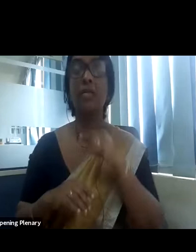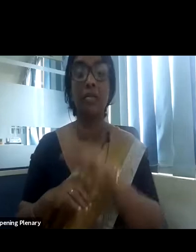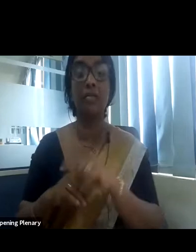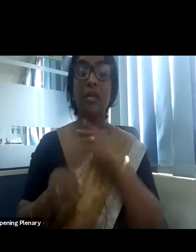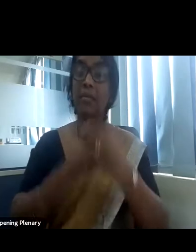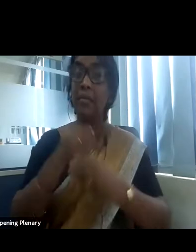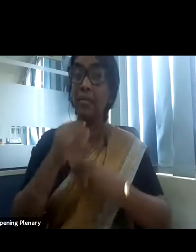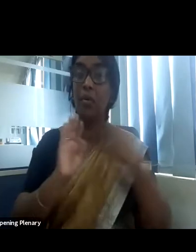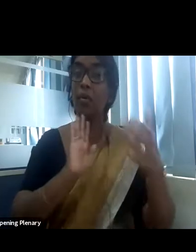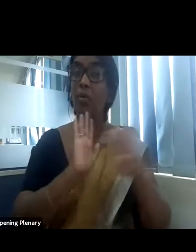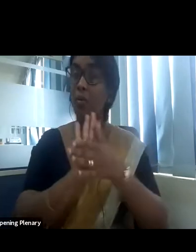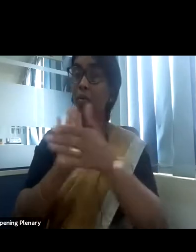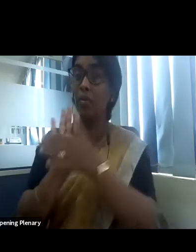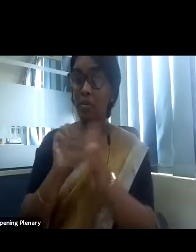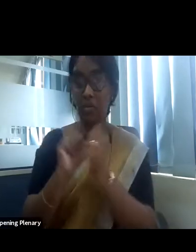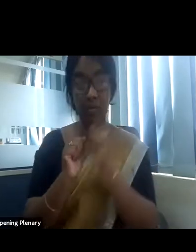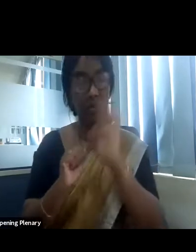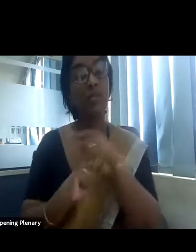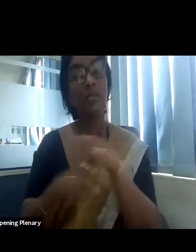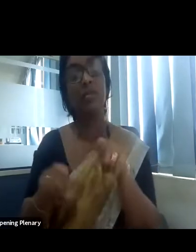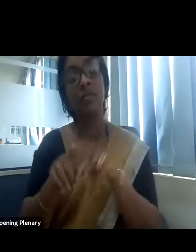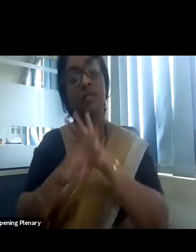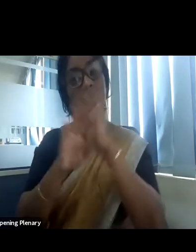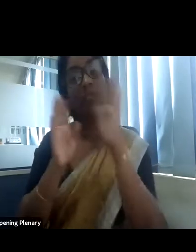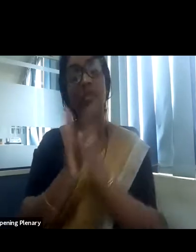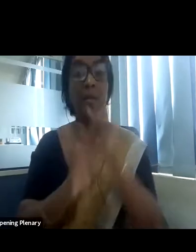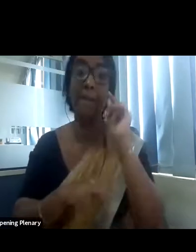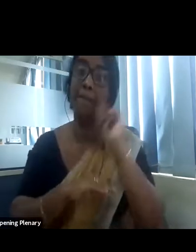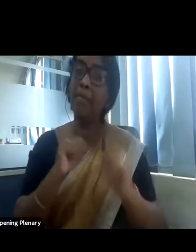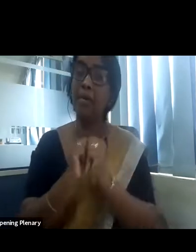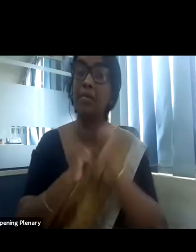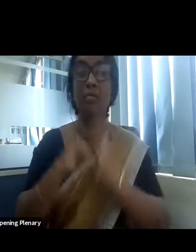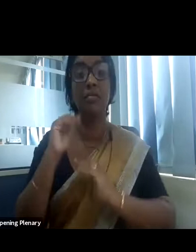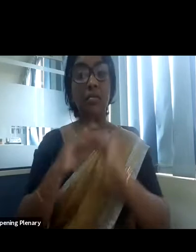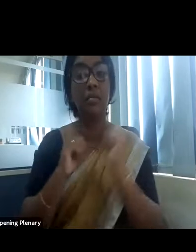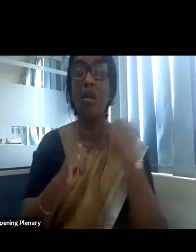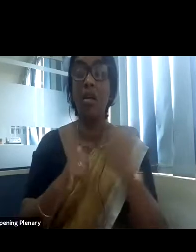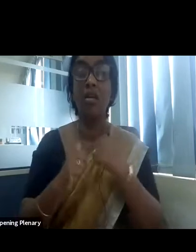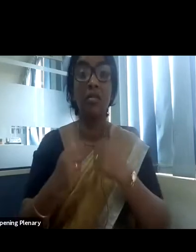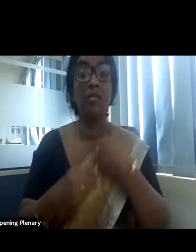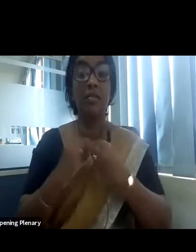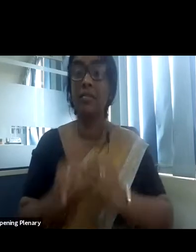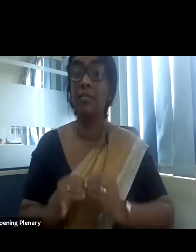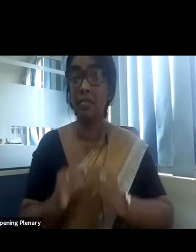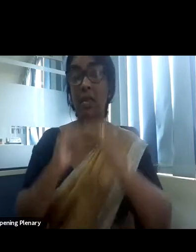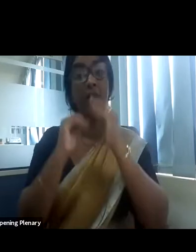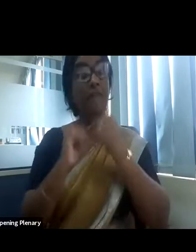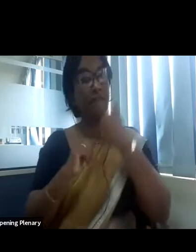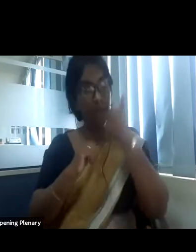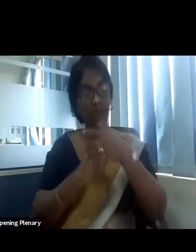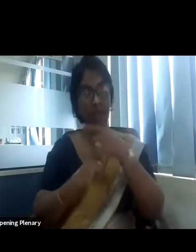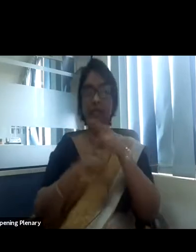their creativity and their innovations towards solving the sustainable development